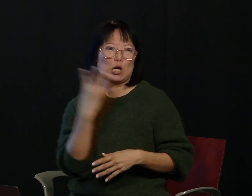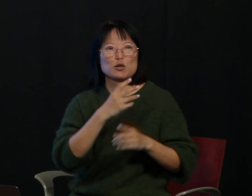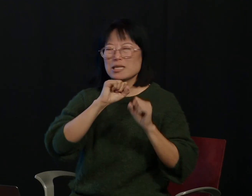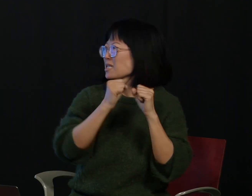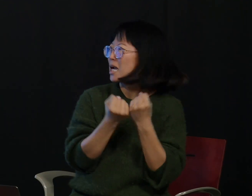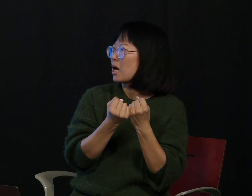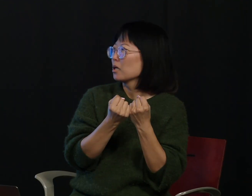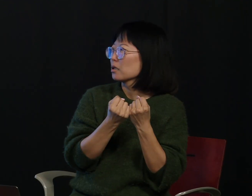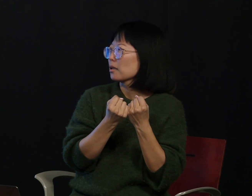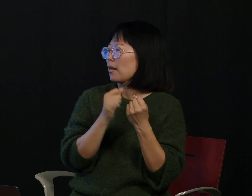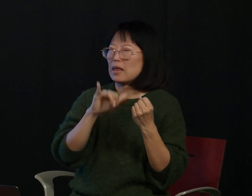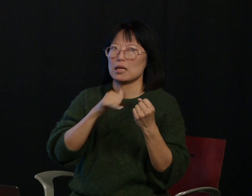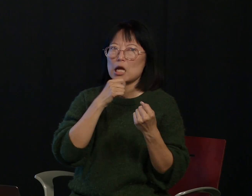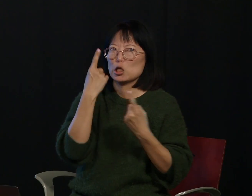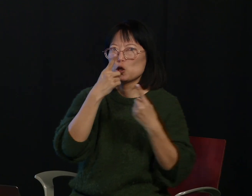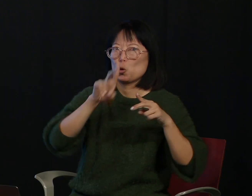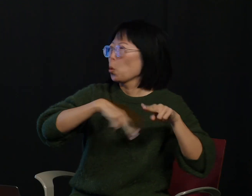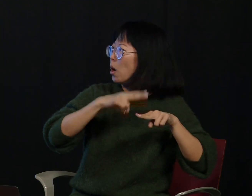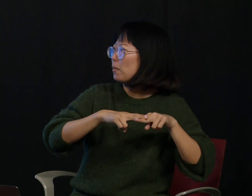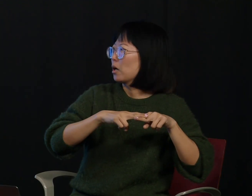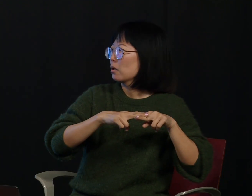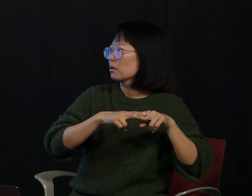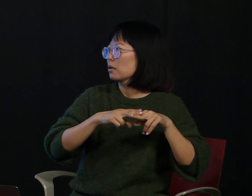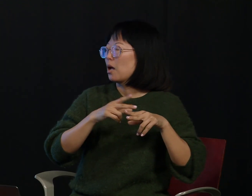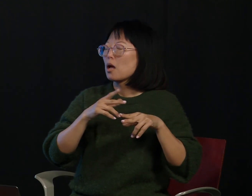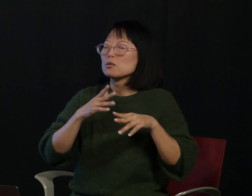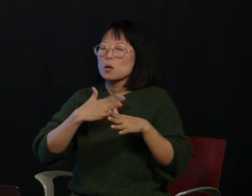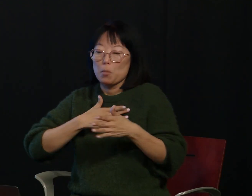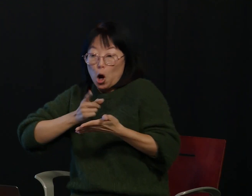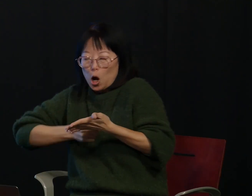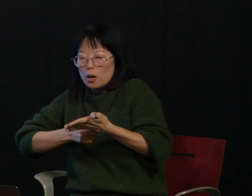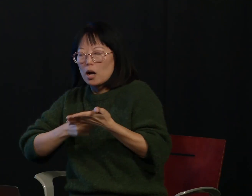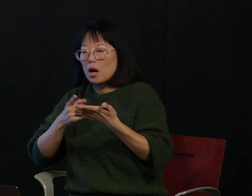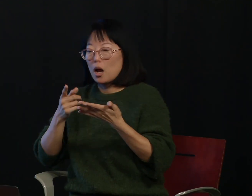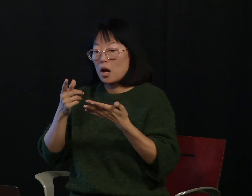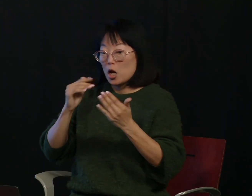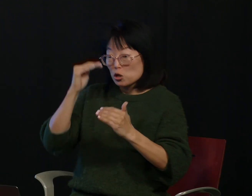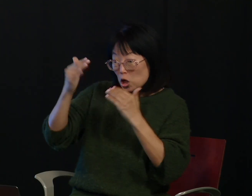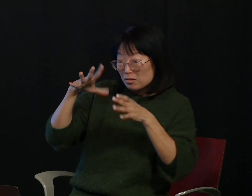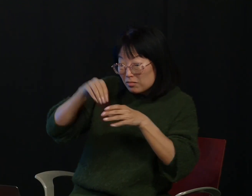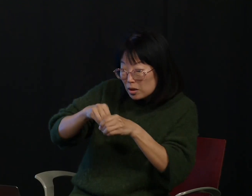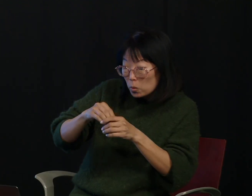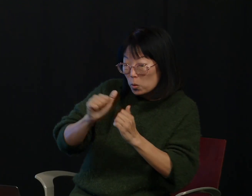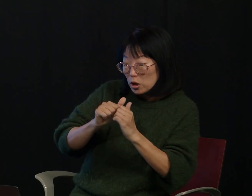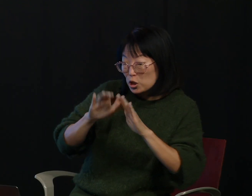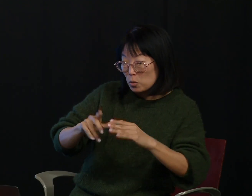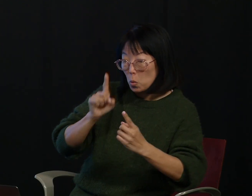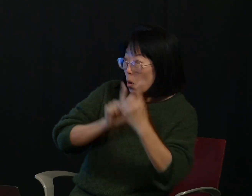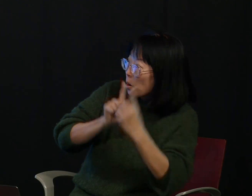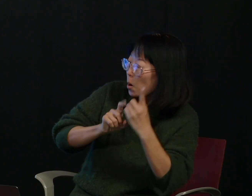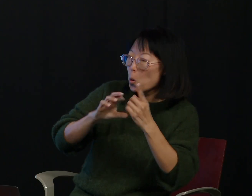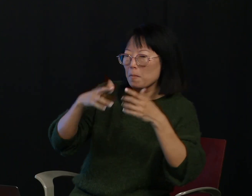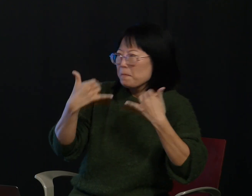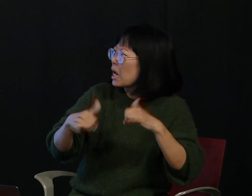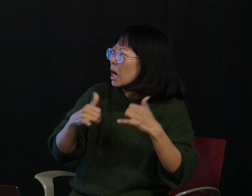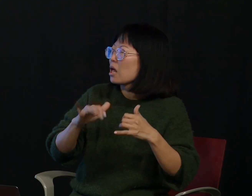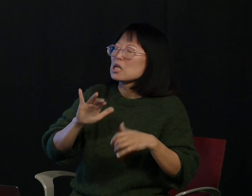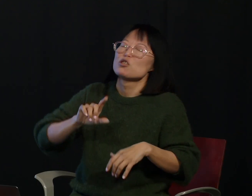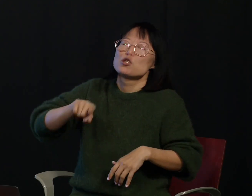Western societies. That's not considered normal there. And I'm arguing that the adults with children with one-on-one, if